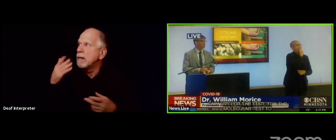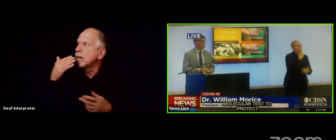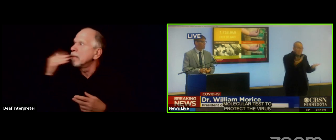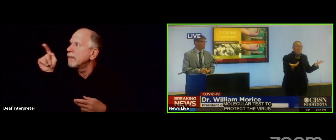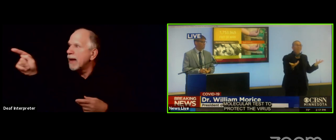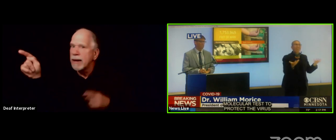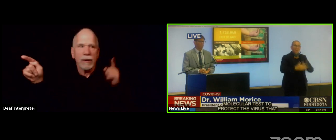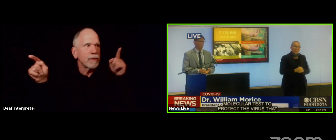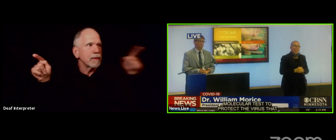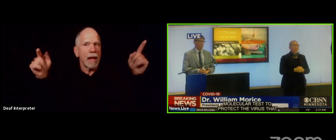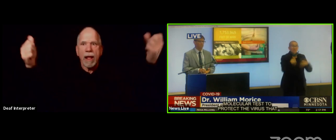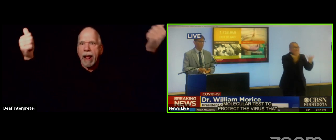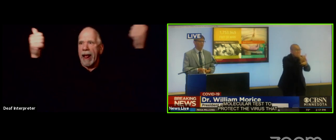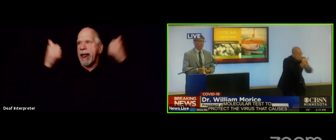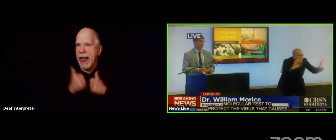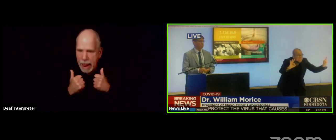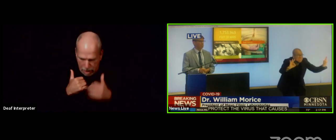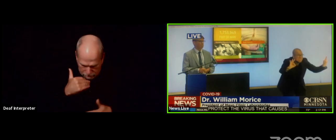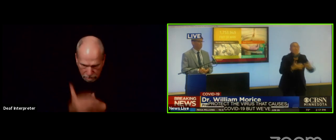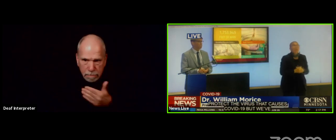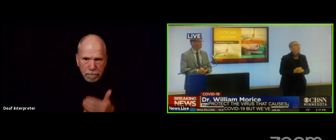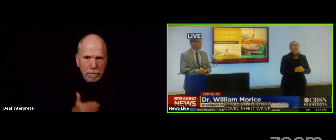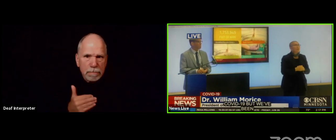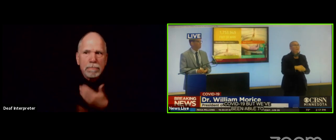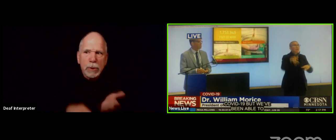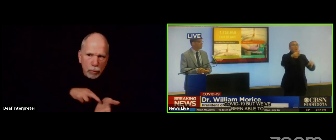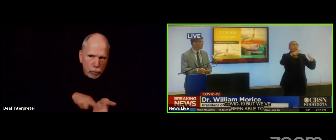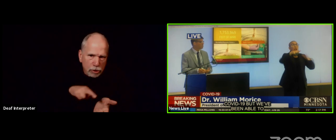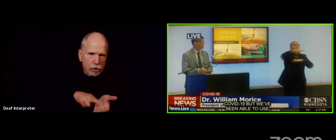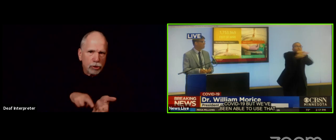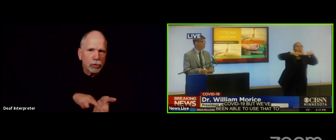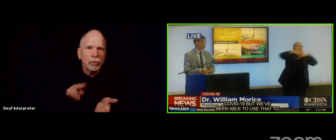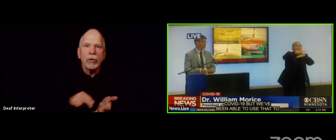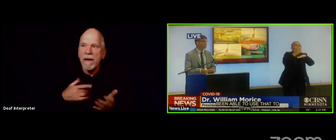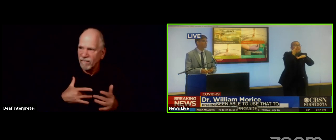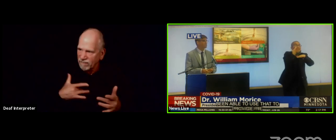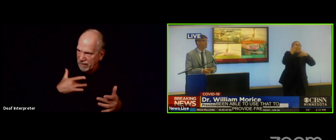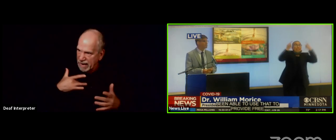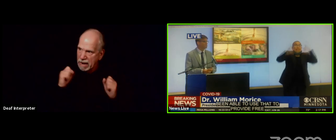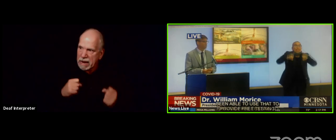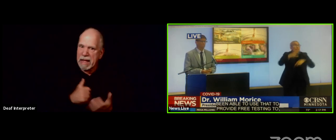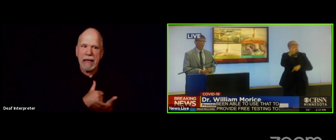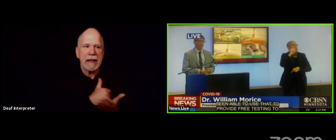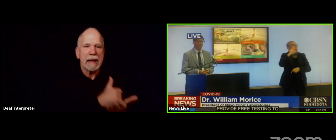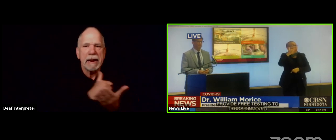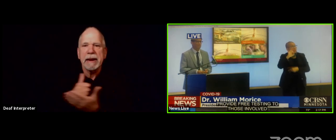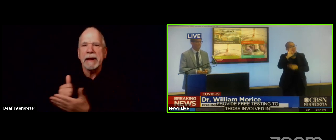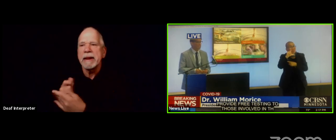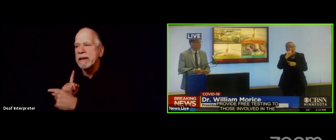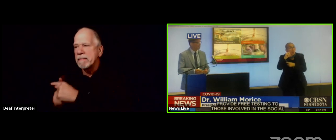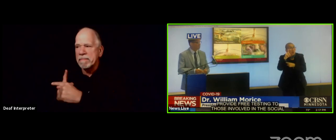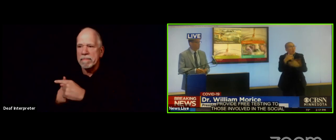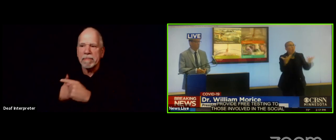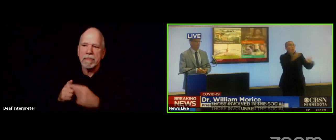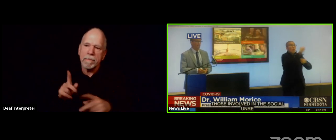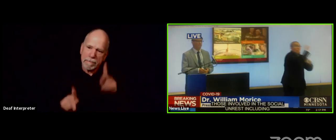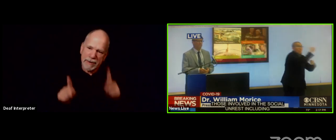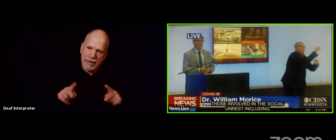free testing to those that were involved in the social unrest, including the protesters, the first responders, and